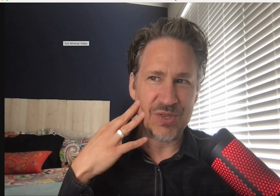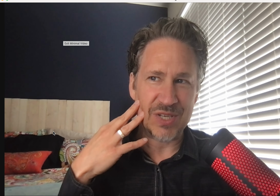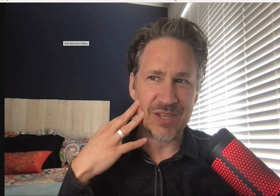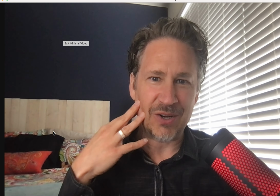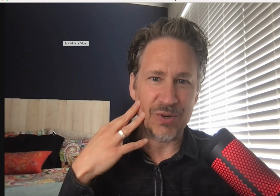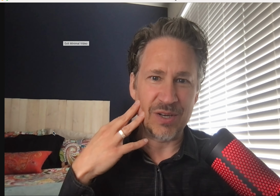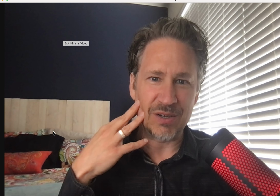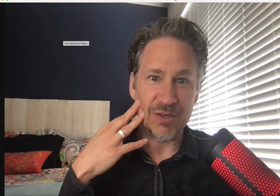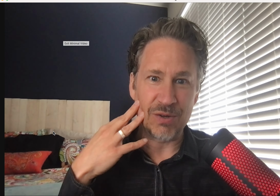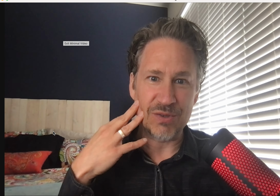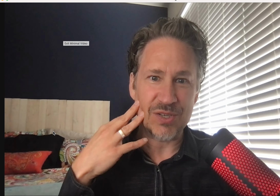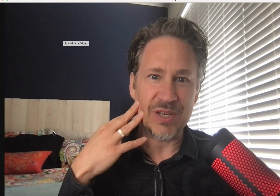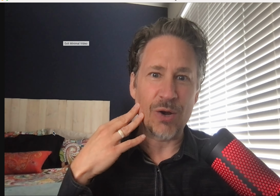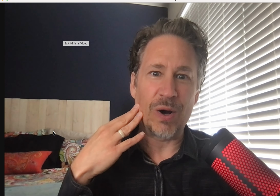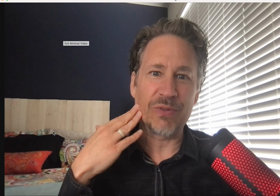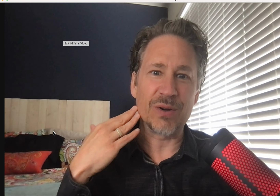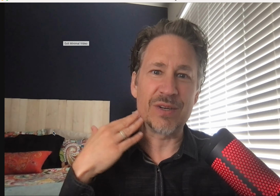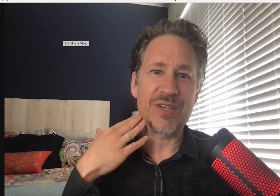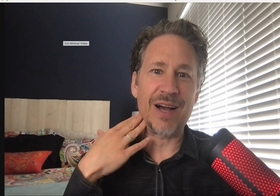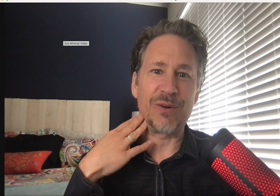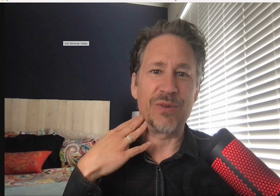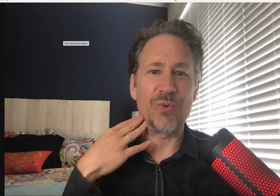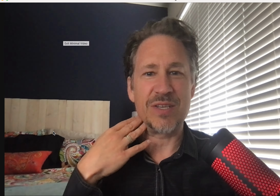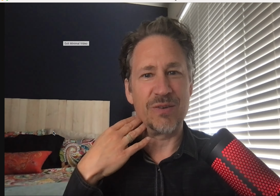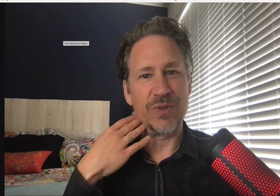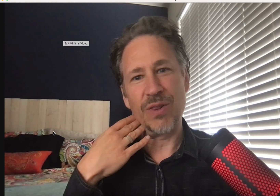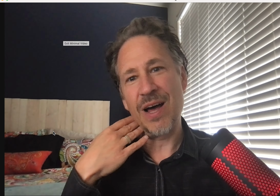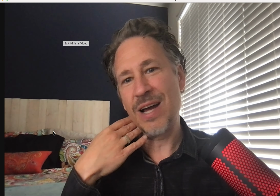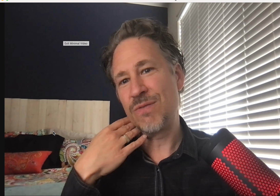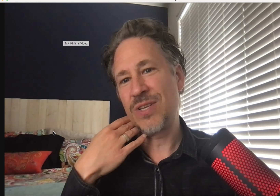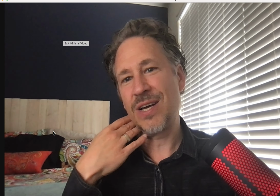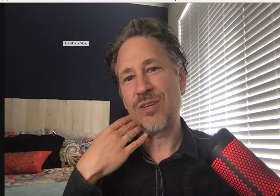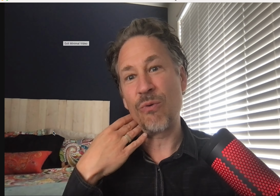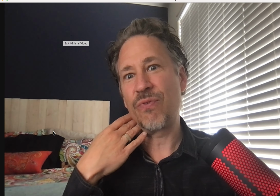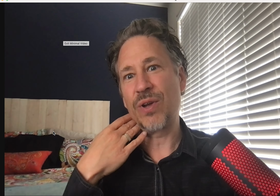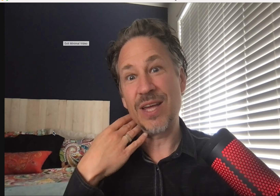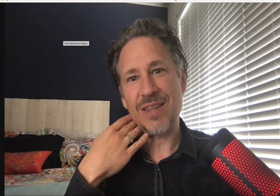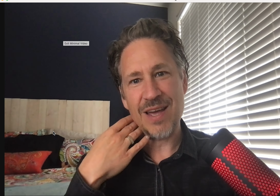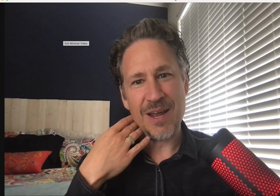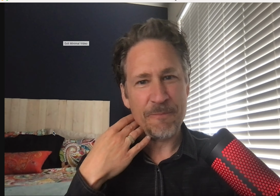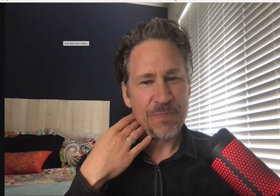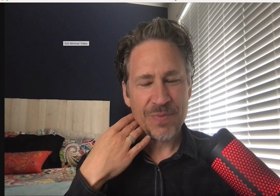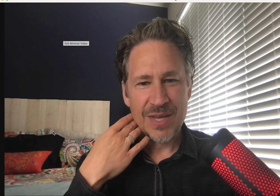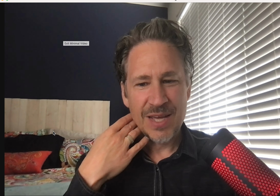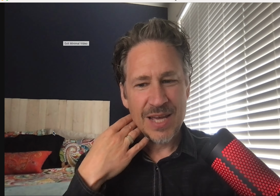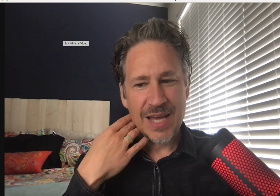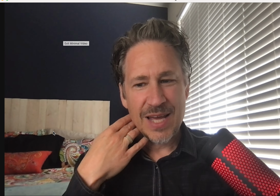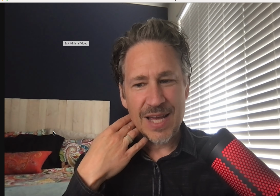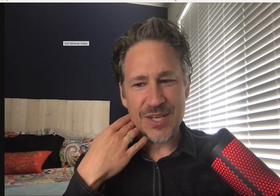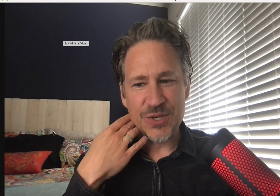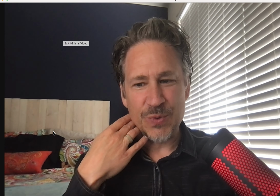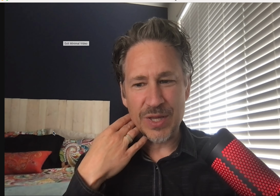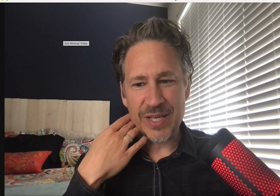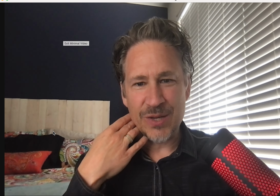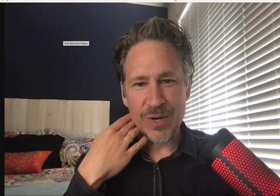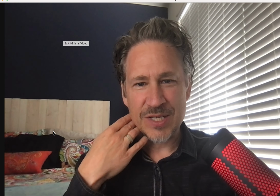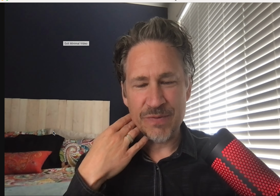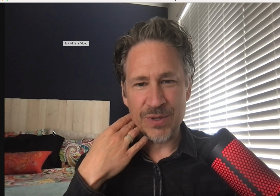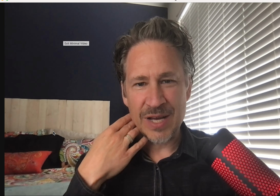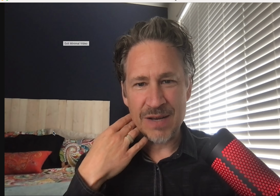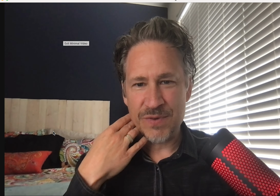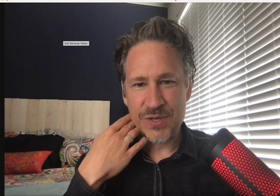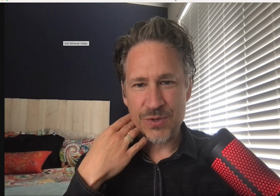almost 600 young adults as they go out there and tackle the rest of their lives. That don't forget that as you lead the